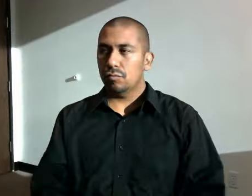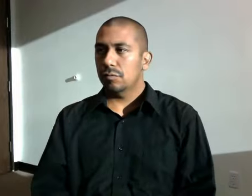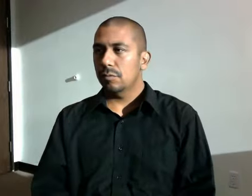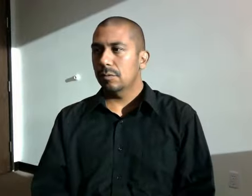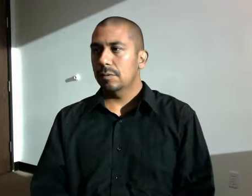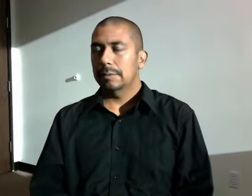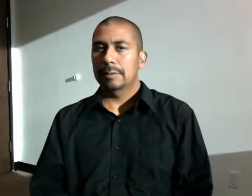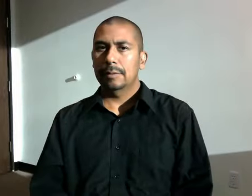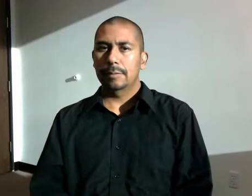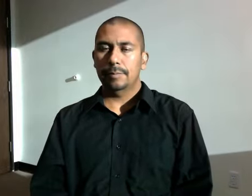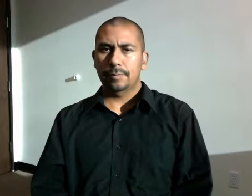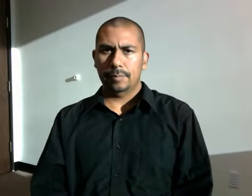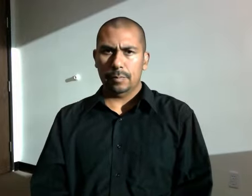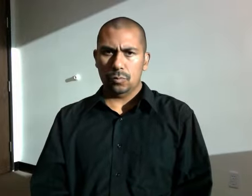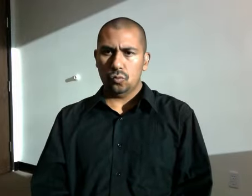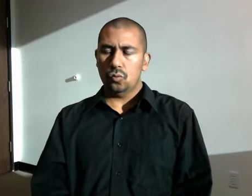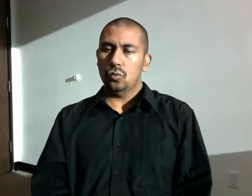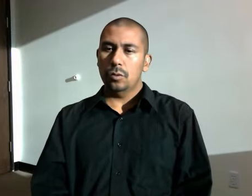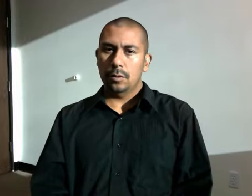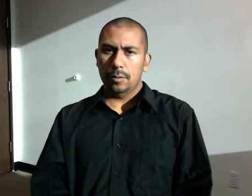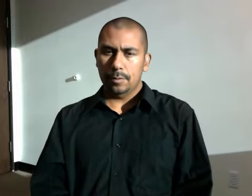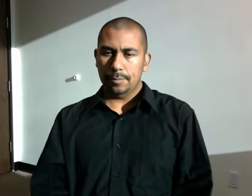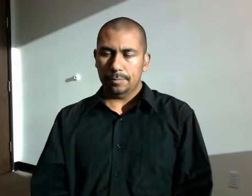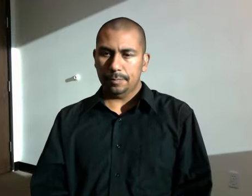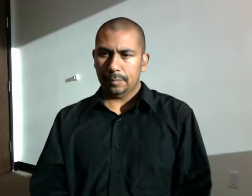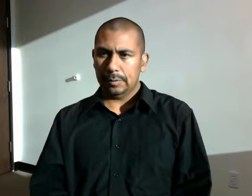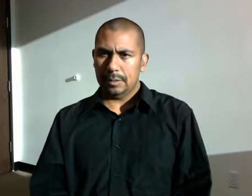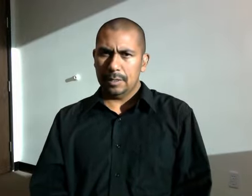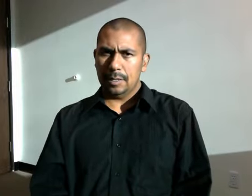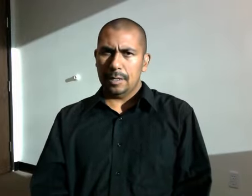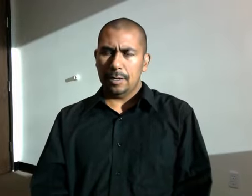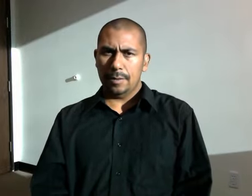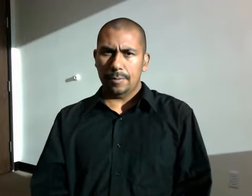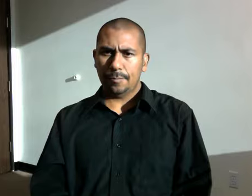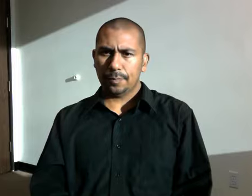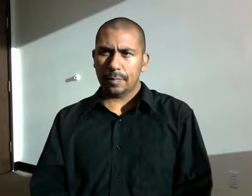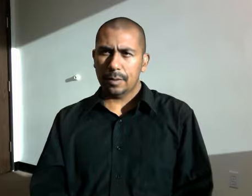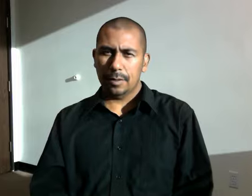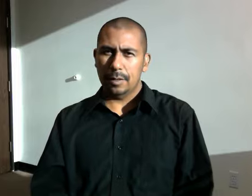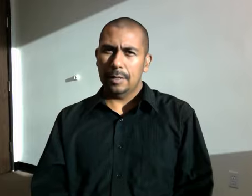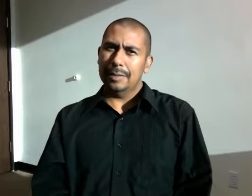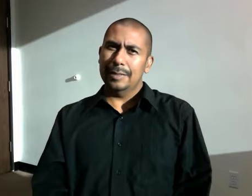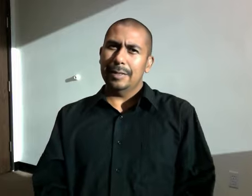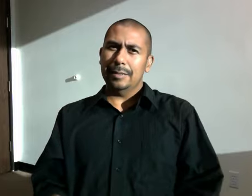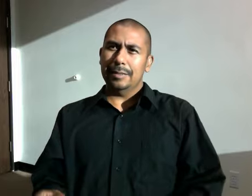had in my grandmother's time of meeting on Sunday evening and having a family meal together.